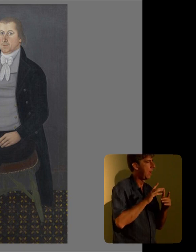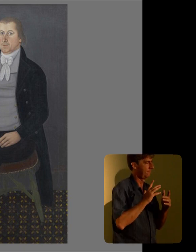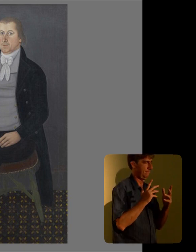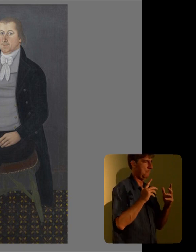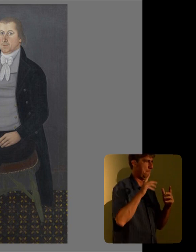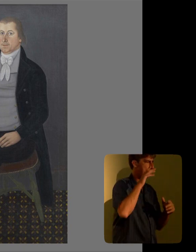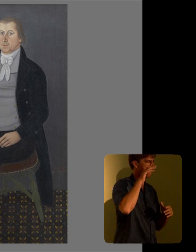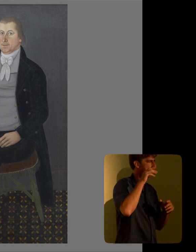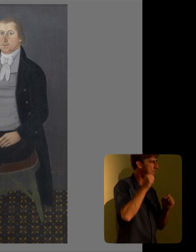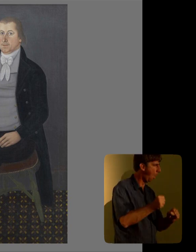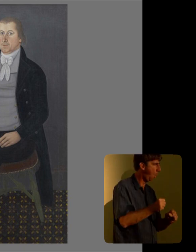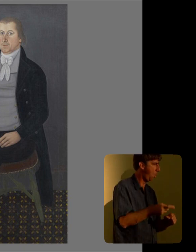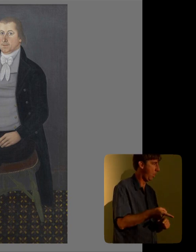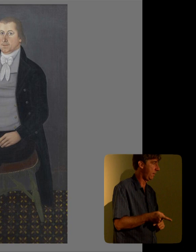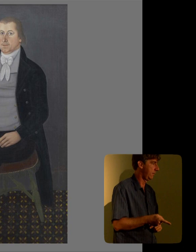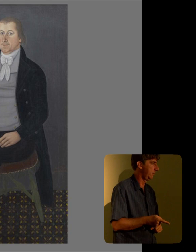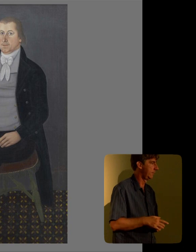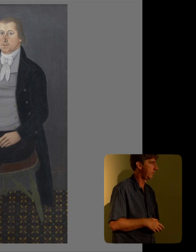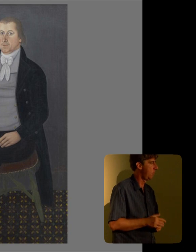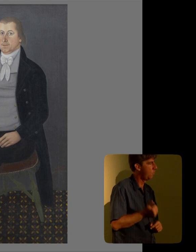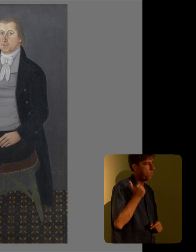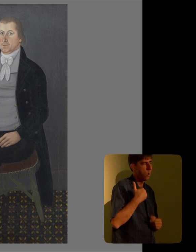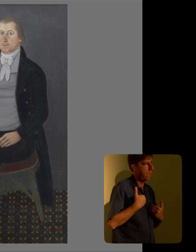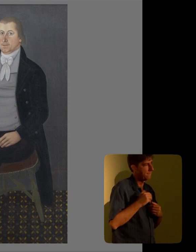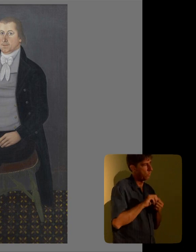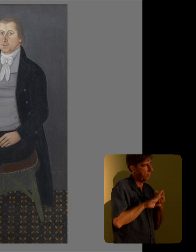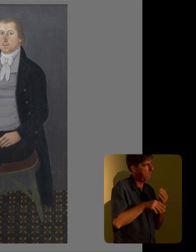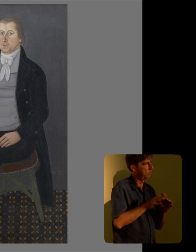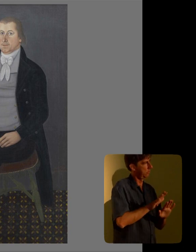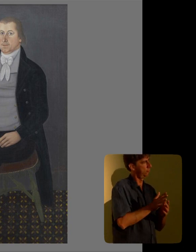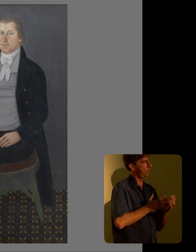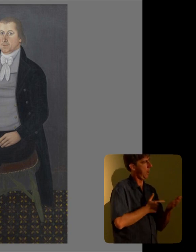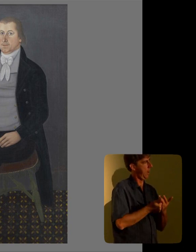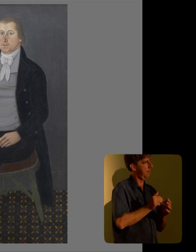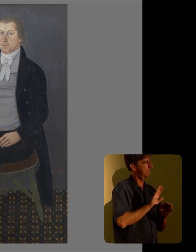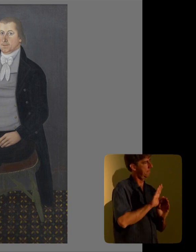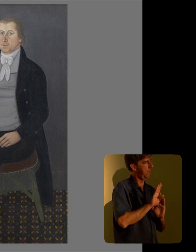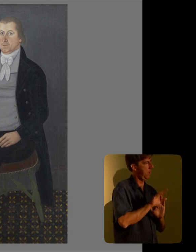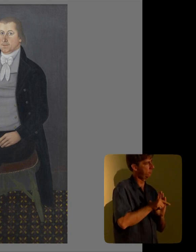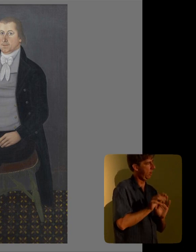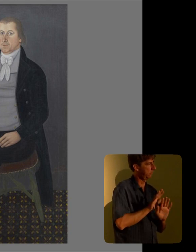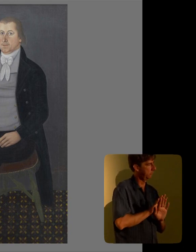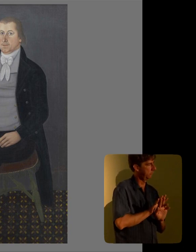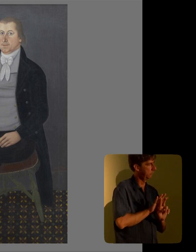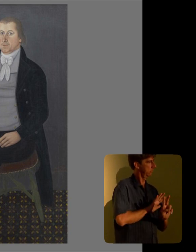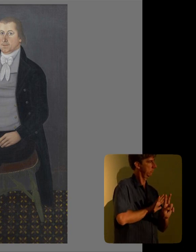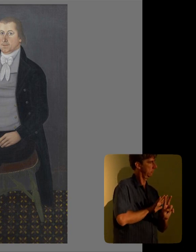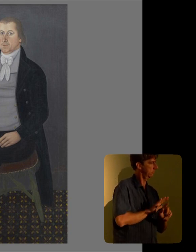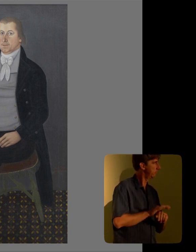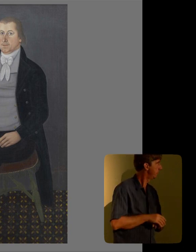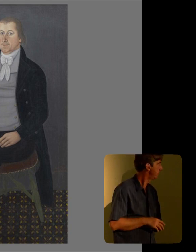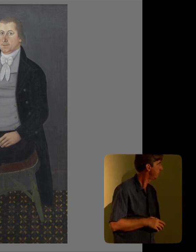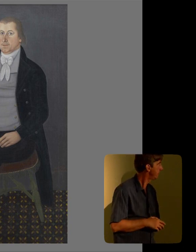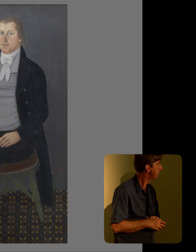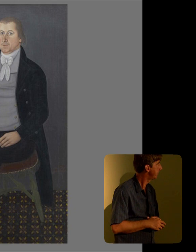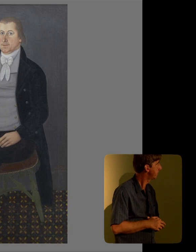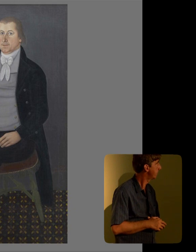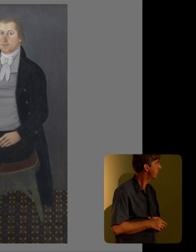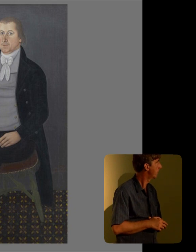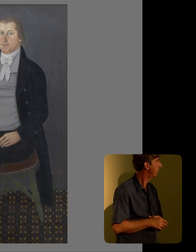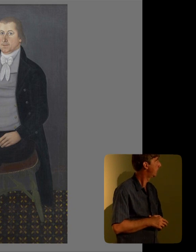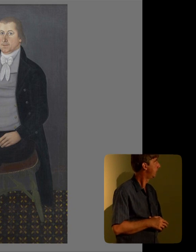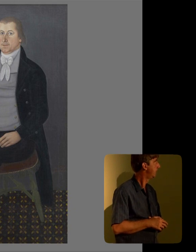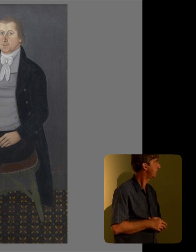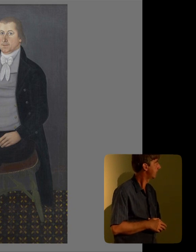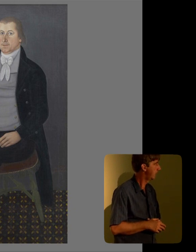otherwise would not have. And the thing that's most remarkable about this portrait, and I think of great import